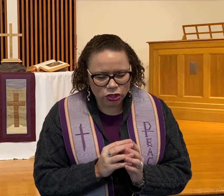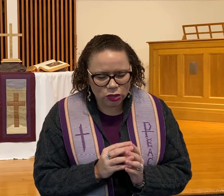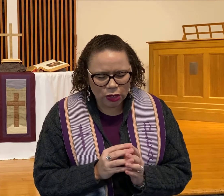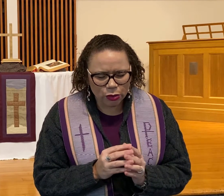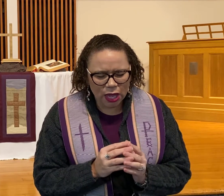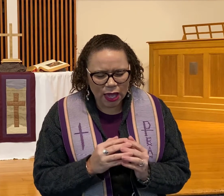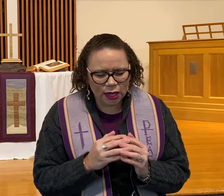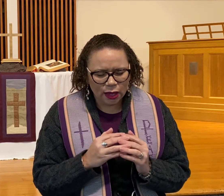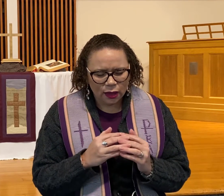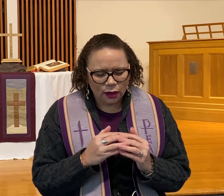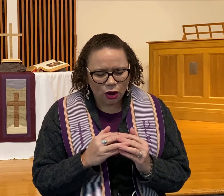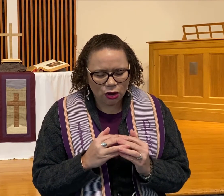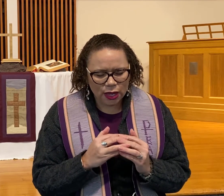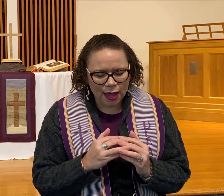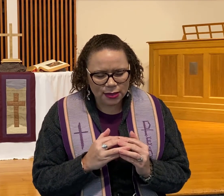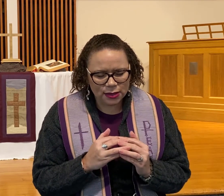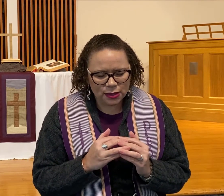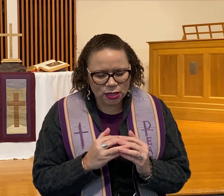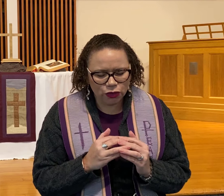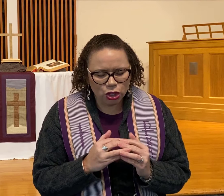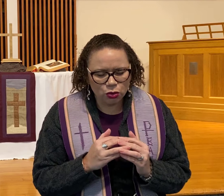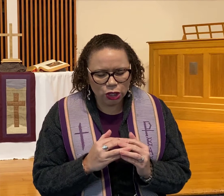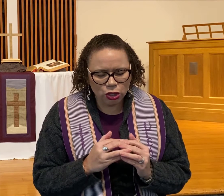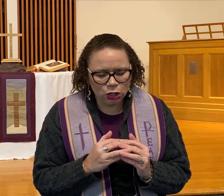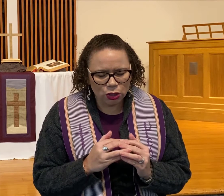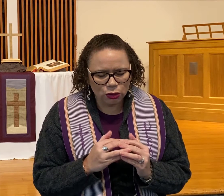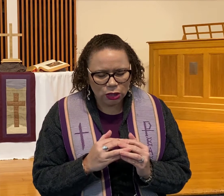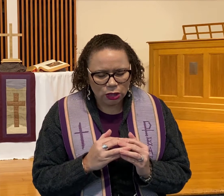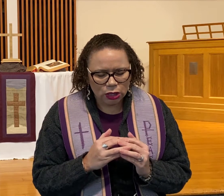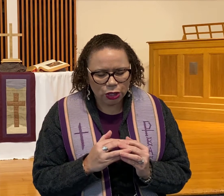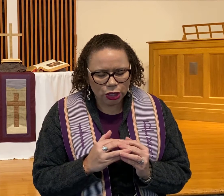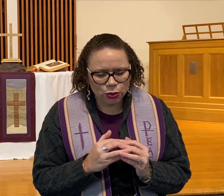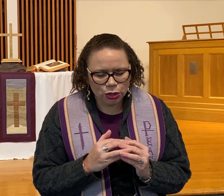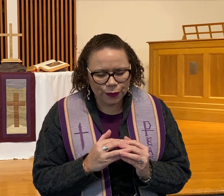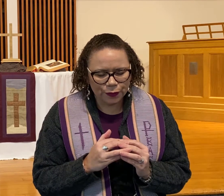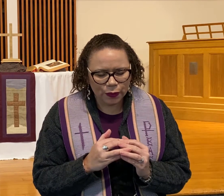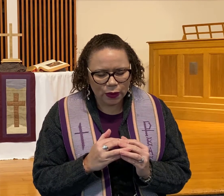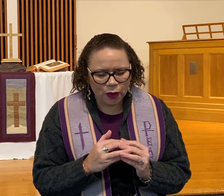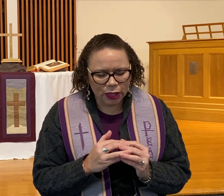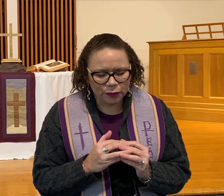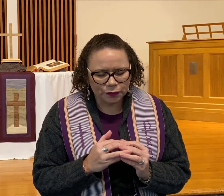God, create a heart in us that's for you and you alone and all that you do. Amen.